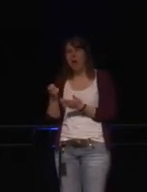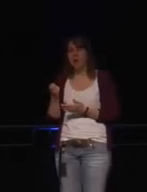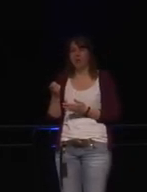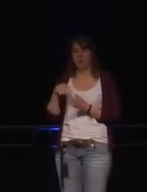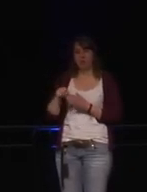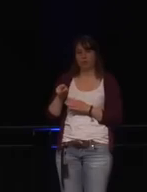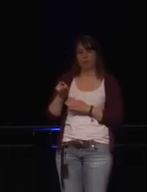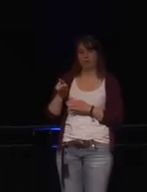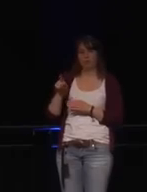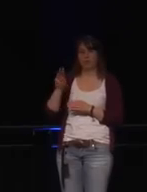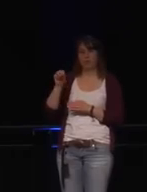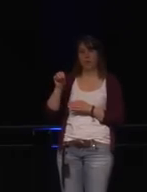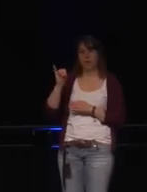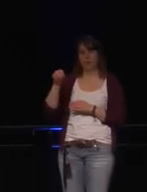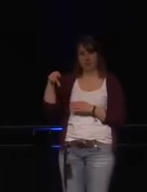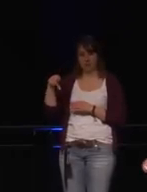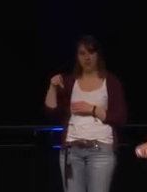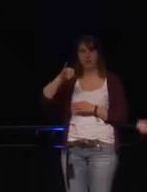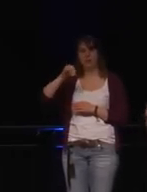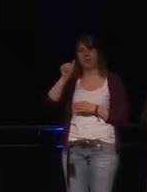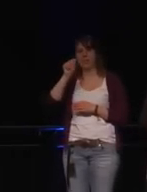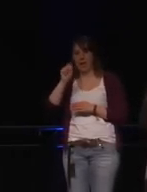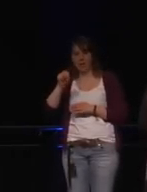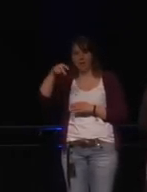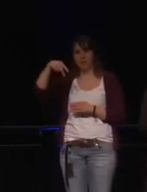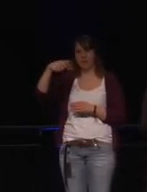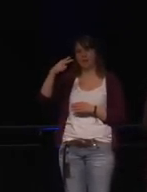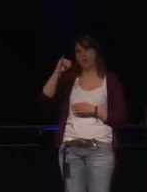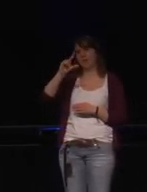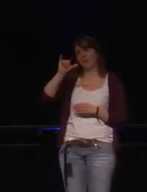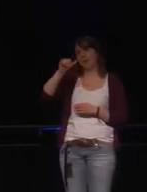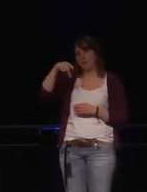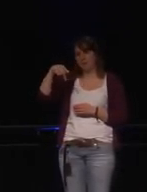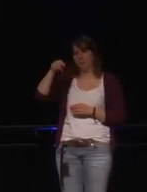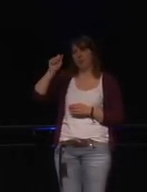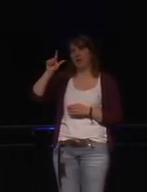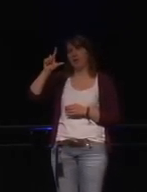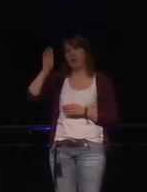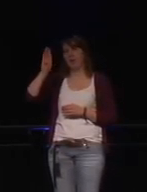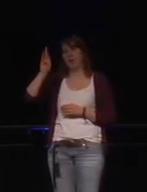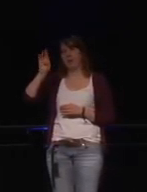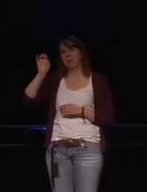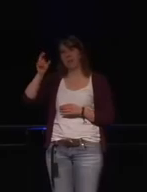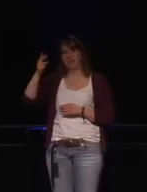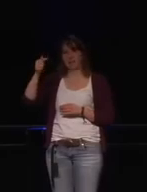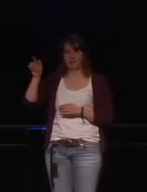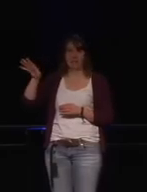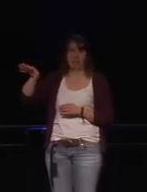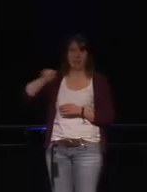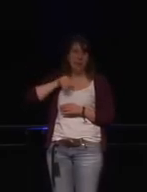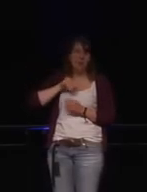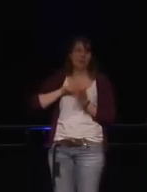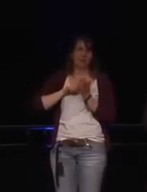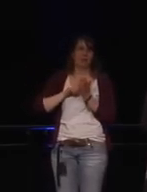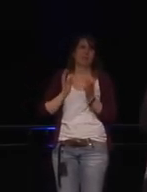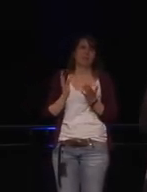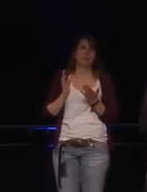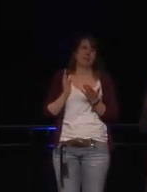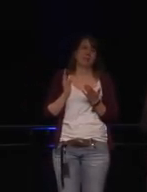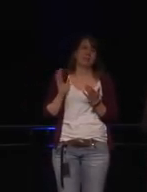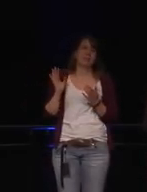things. I wrote down a couple of things here which are partly stolen by